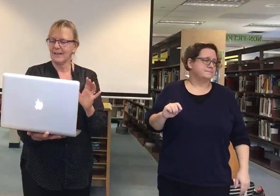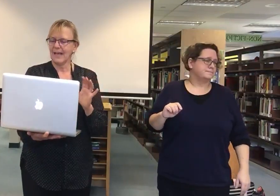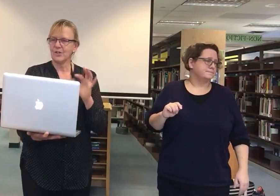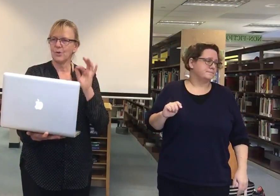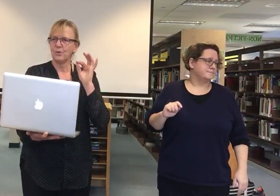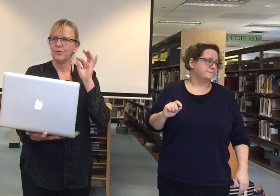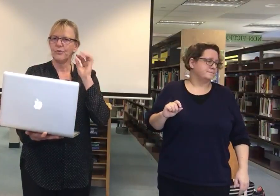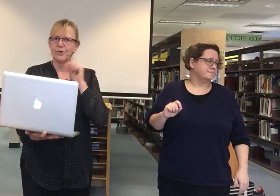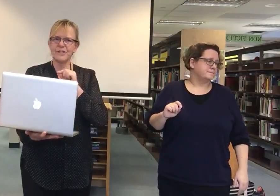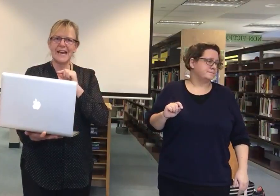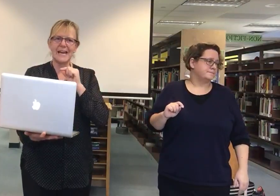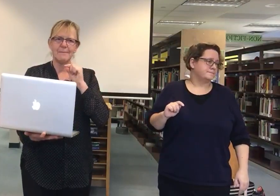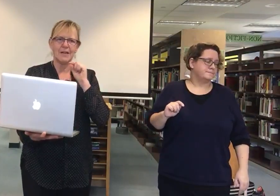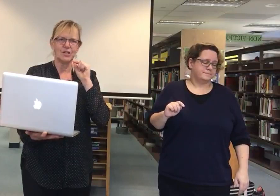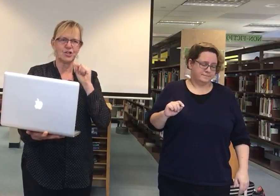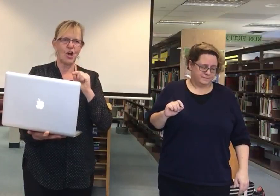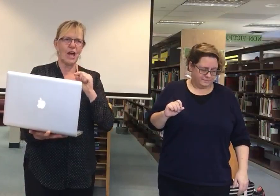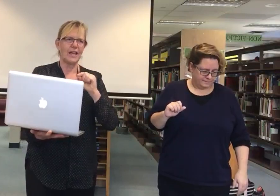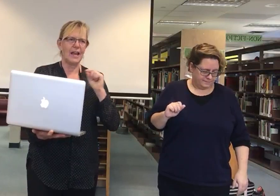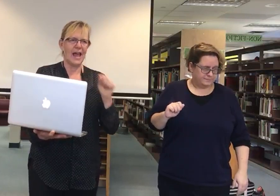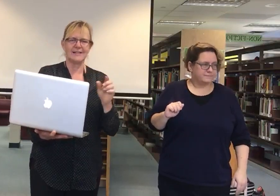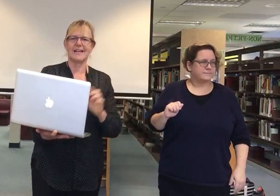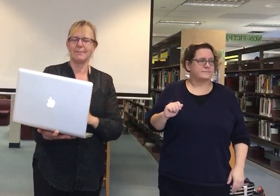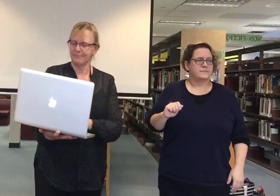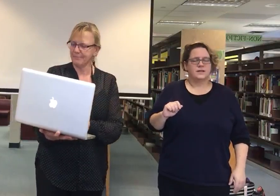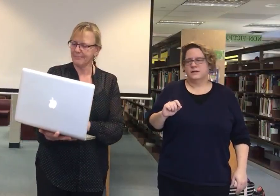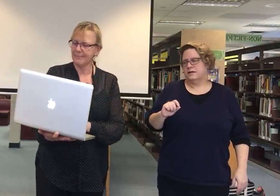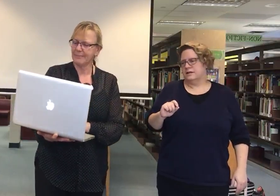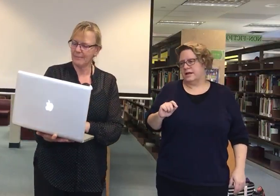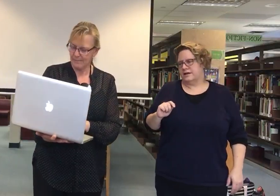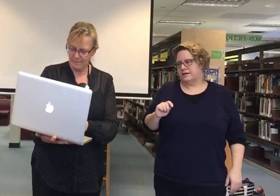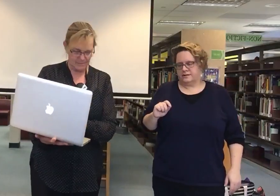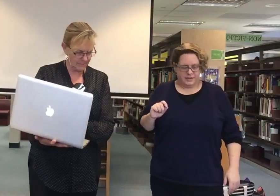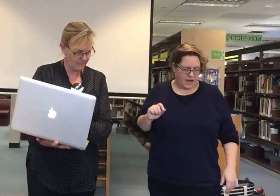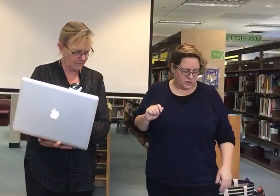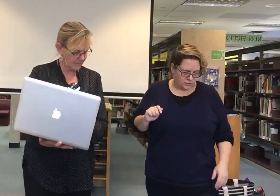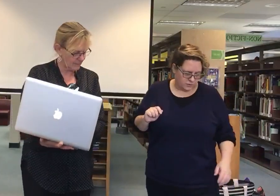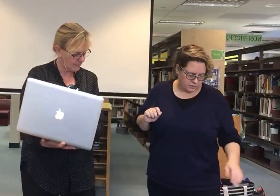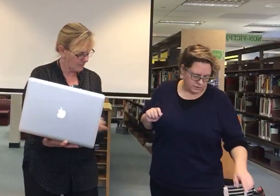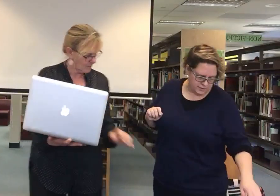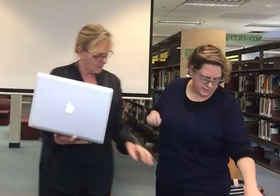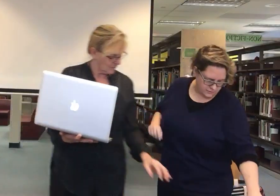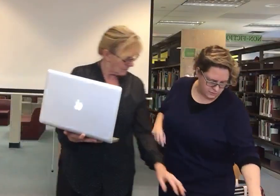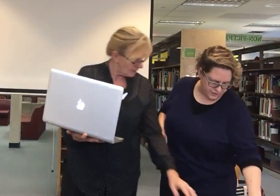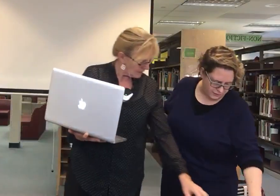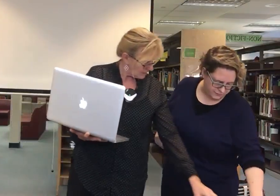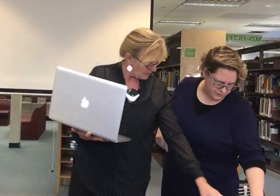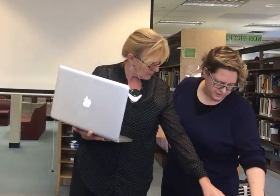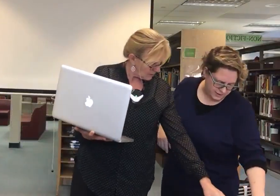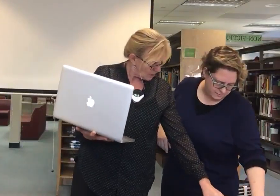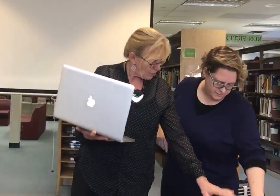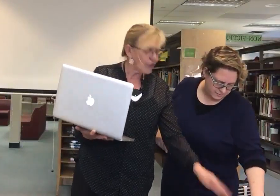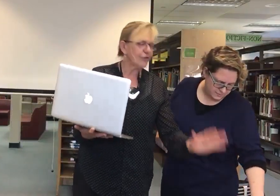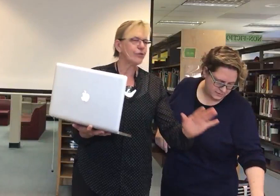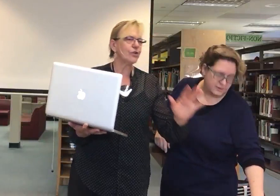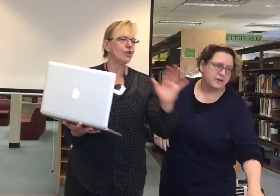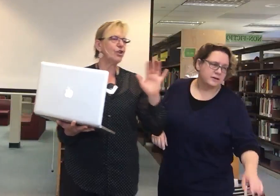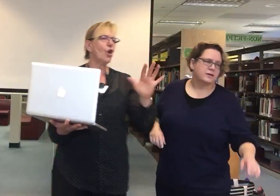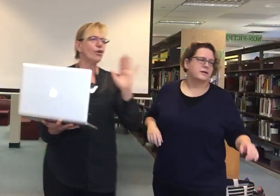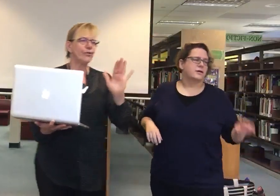space. yeah, so first name dot last name. Something's not working right. This or their first